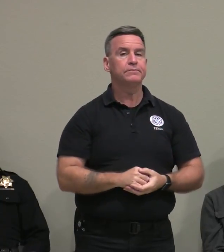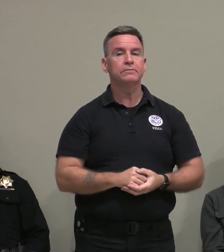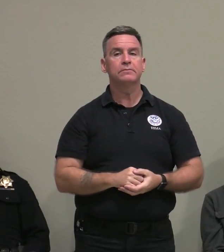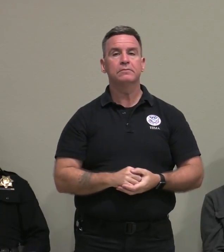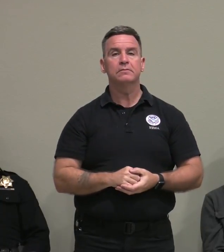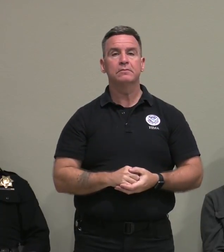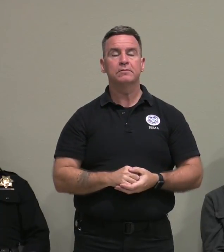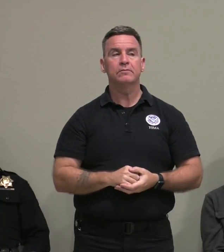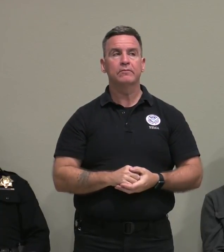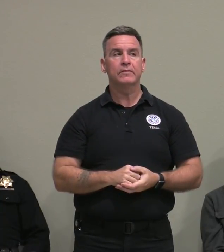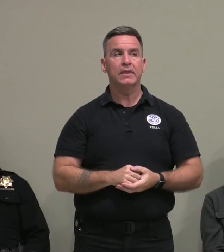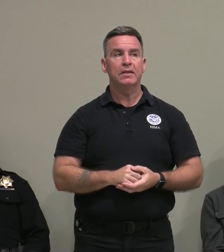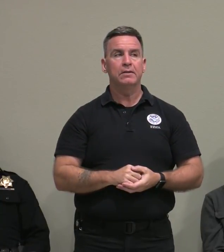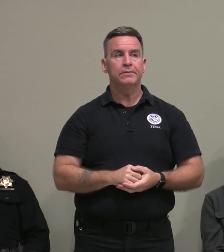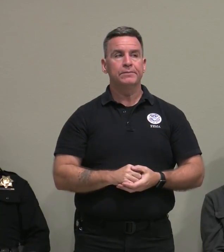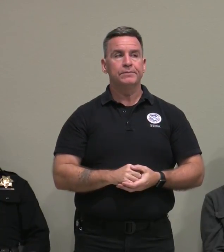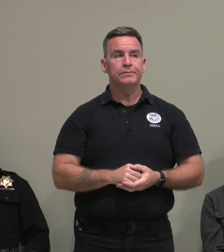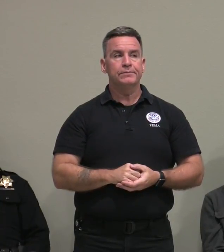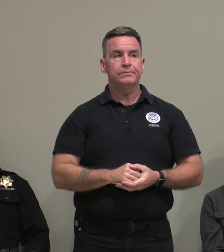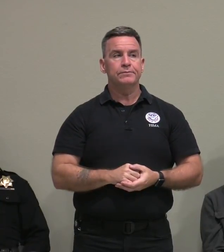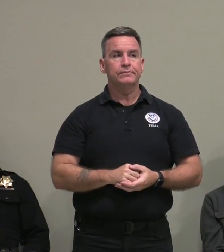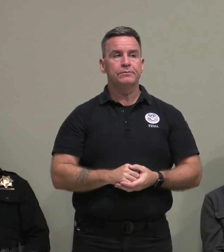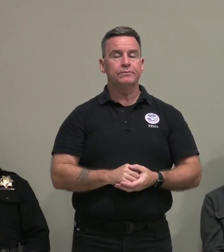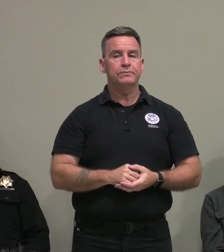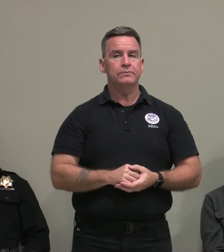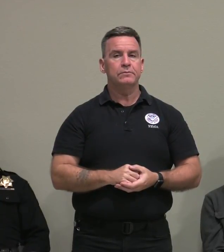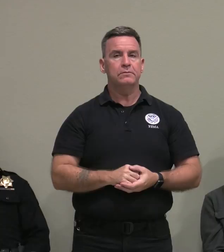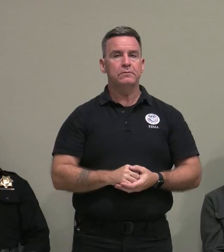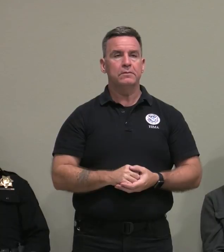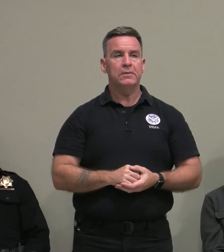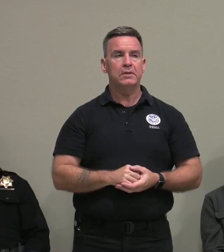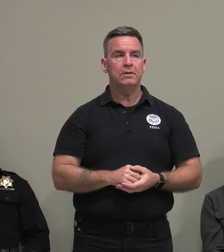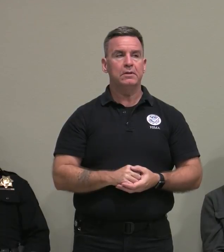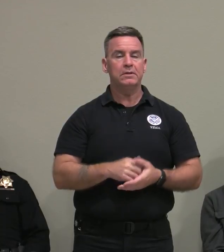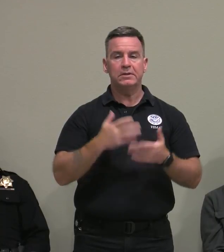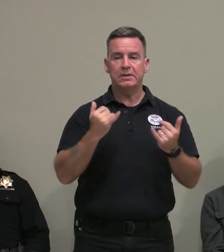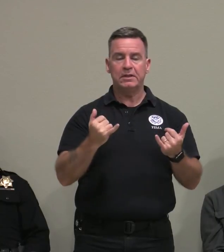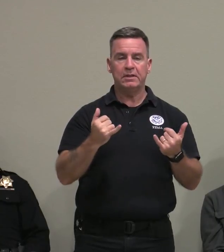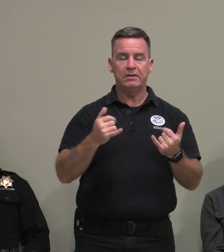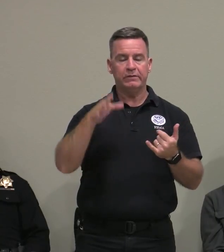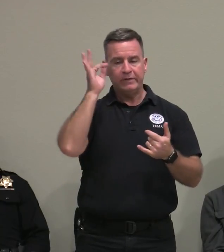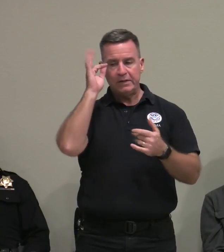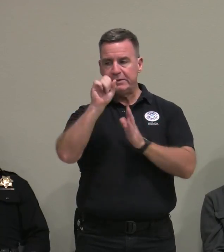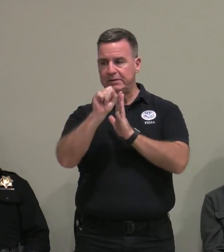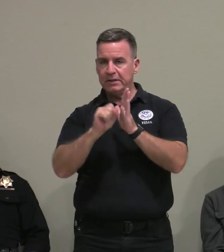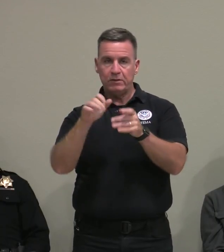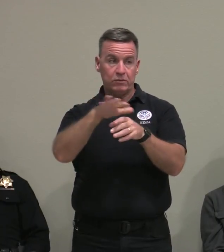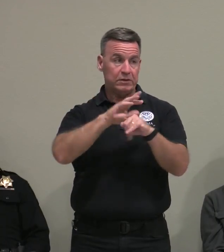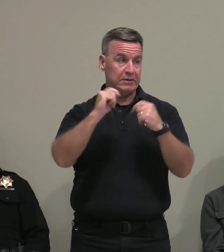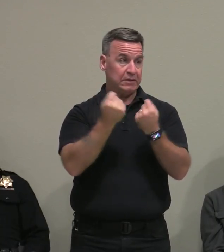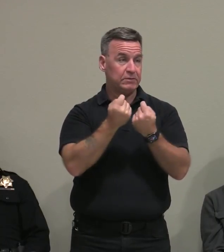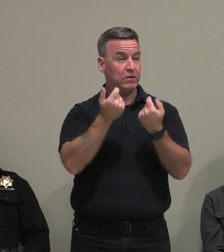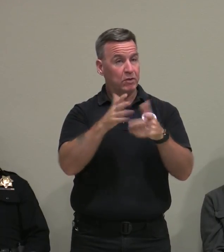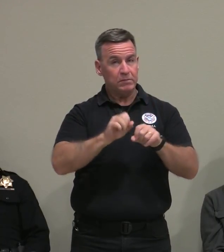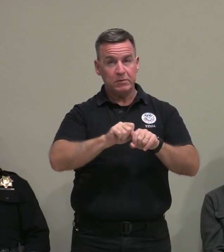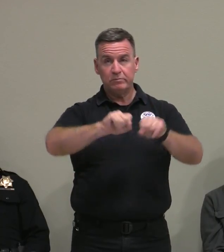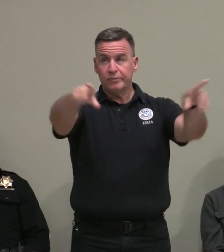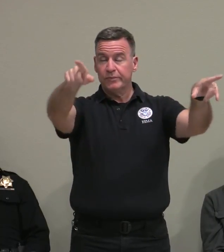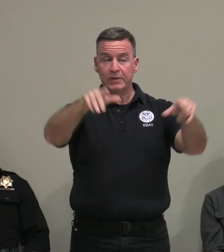Actually, today, state, federal and local teams actually have already been deployed